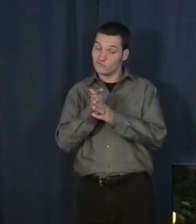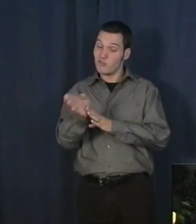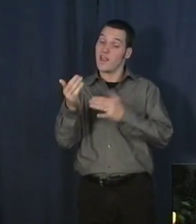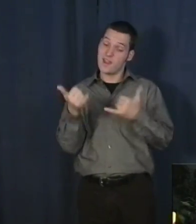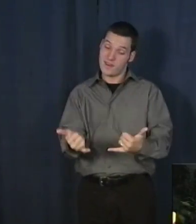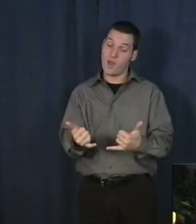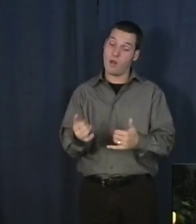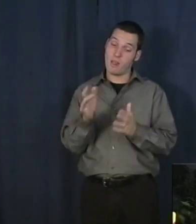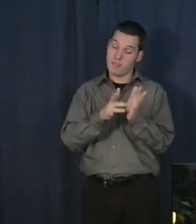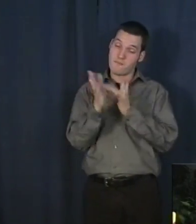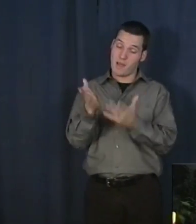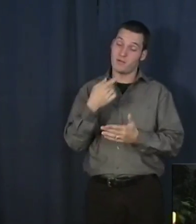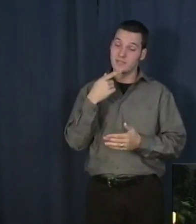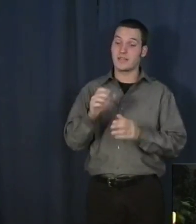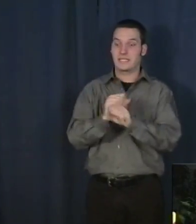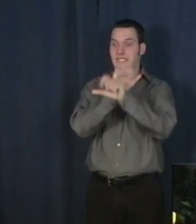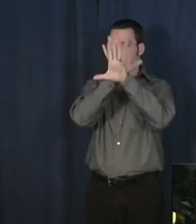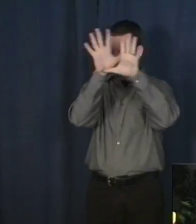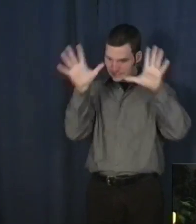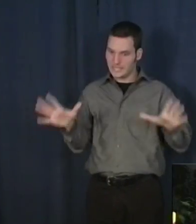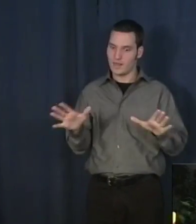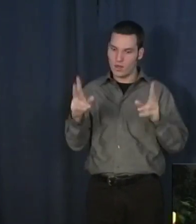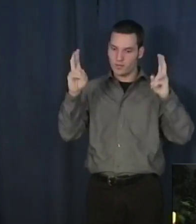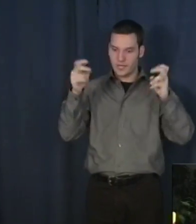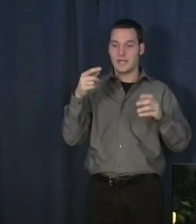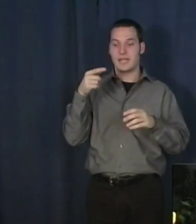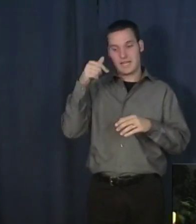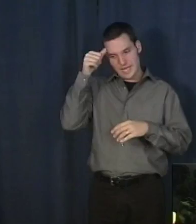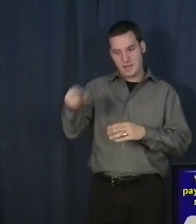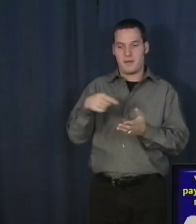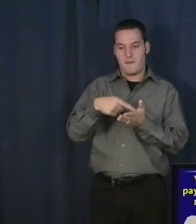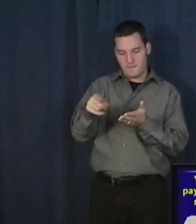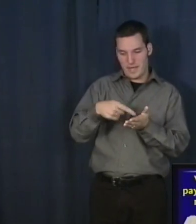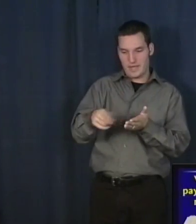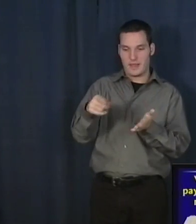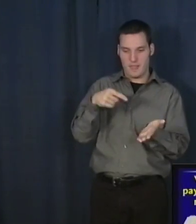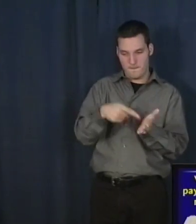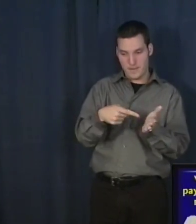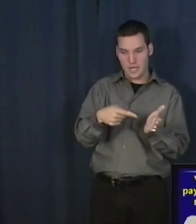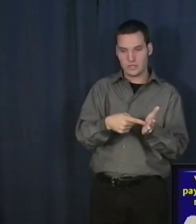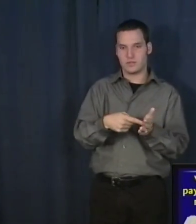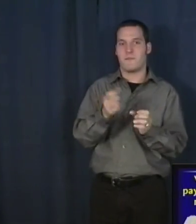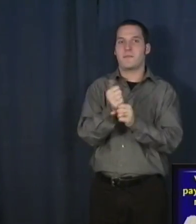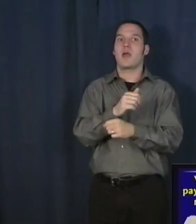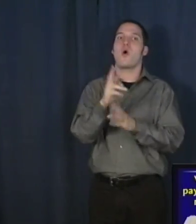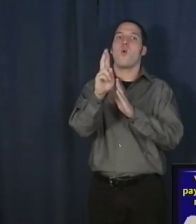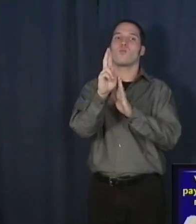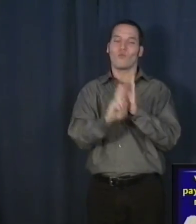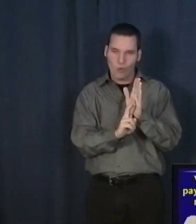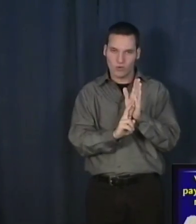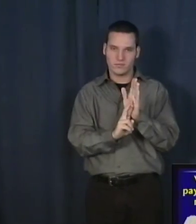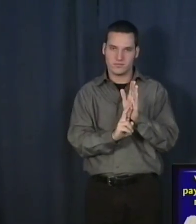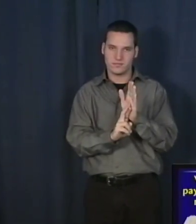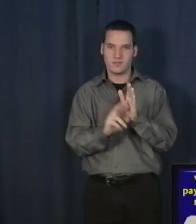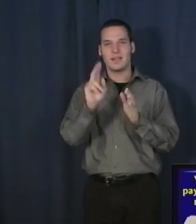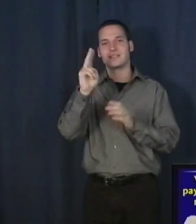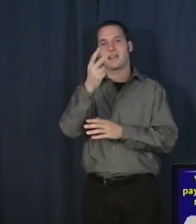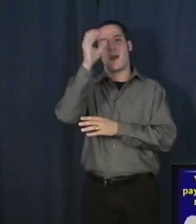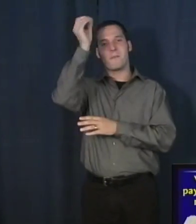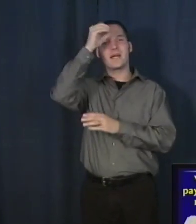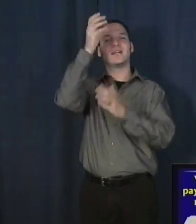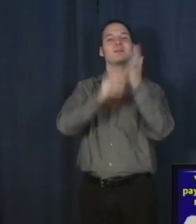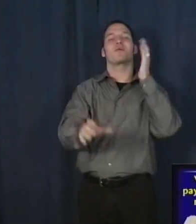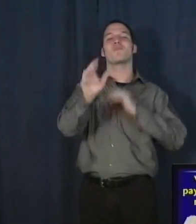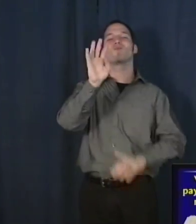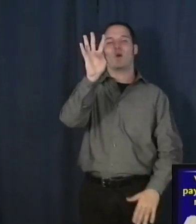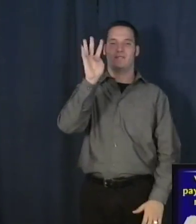Let's just get it straight right now, son. The Bible is very clear on this topic. He who payeth the bills maketh the rules. Second